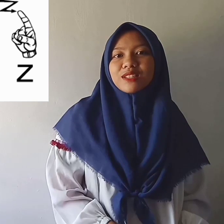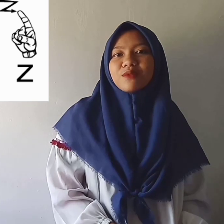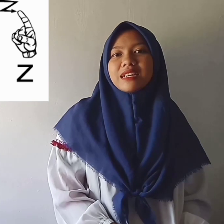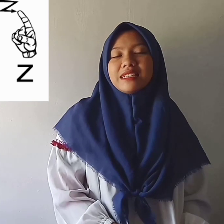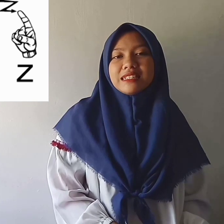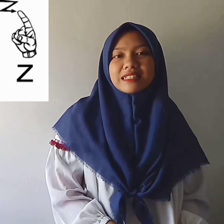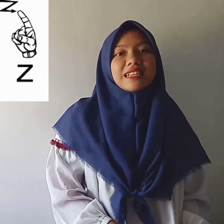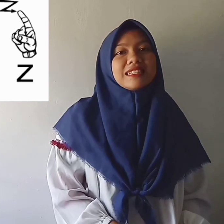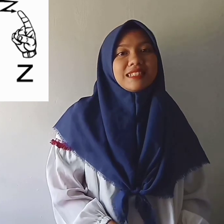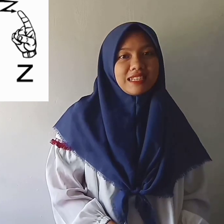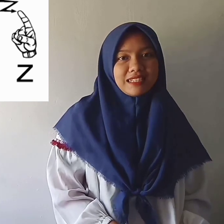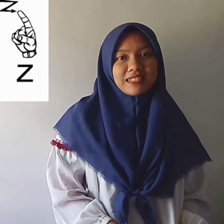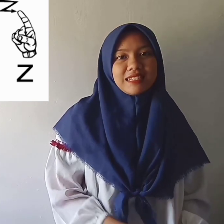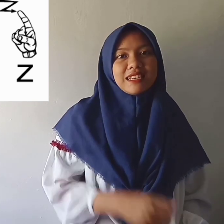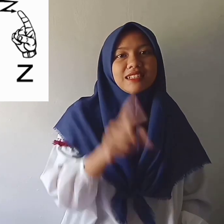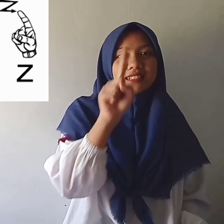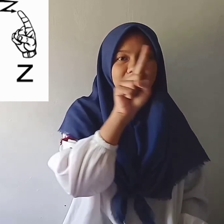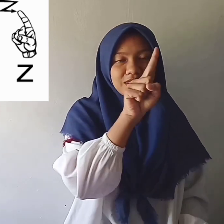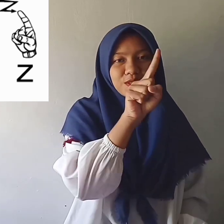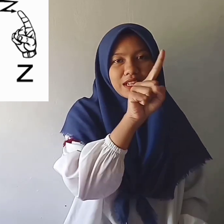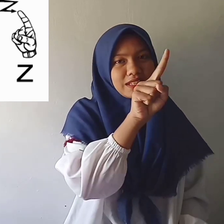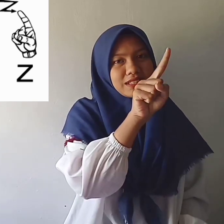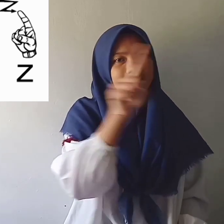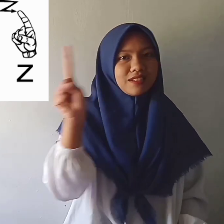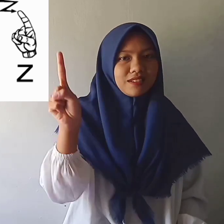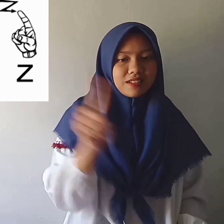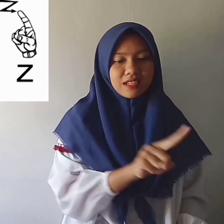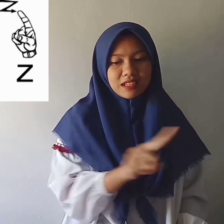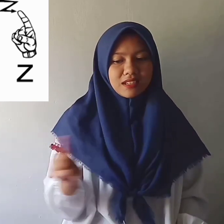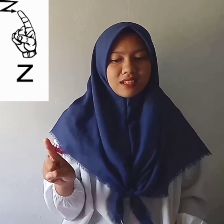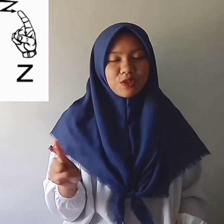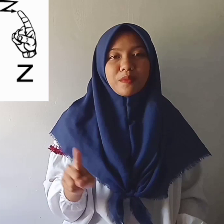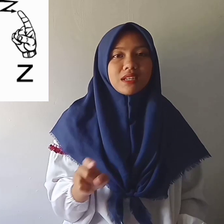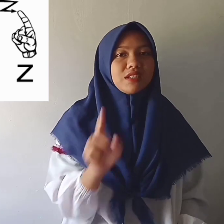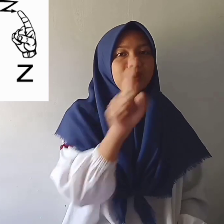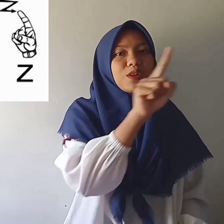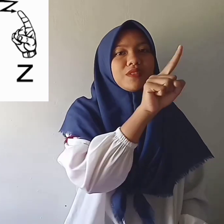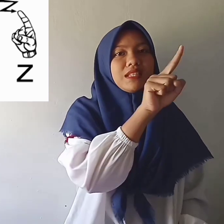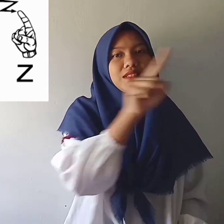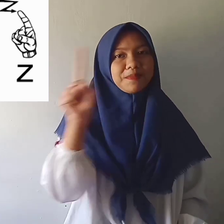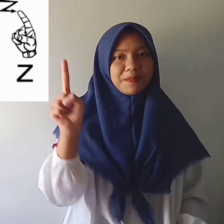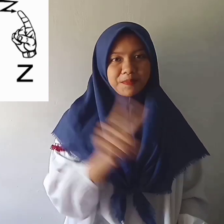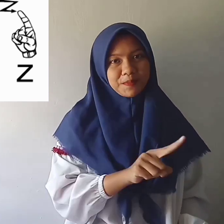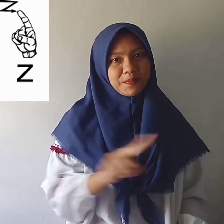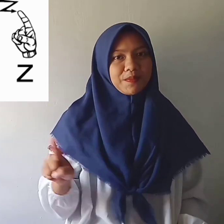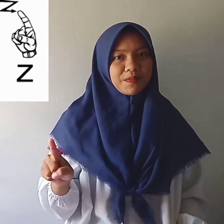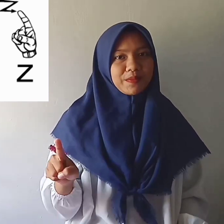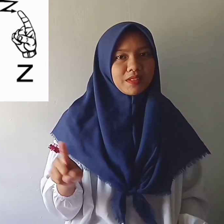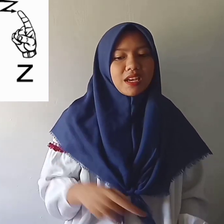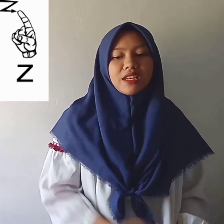one is Z. Z goes like this. You make a shape of Z. You can